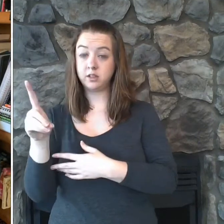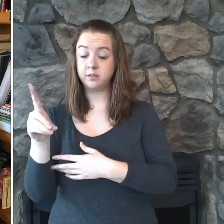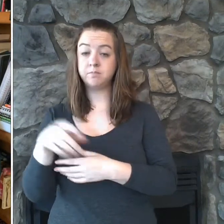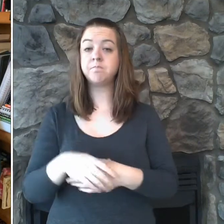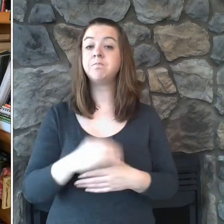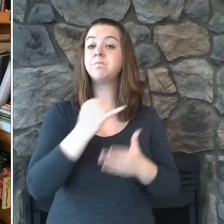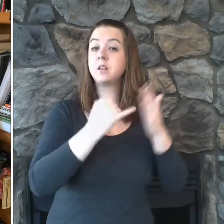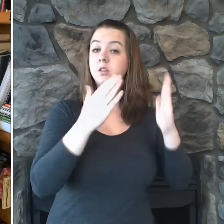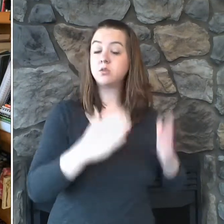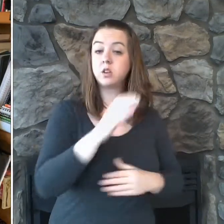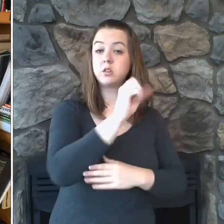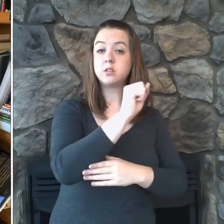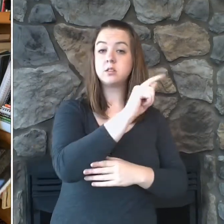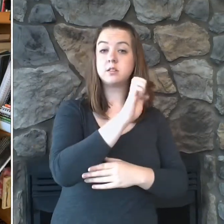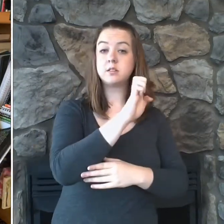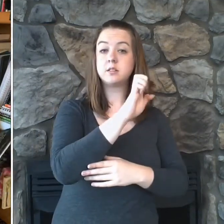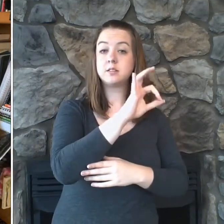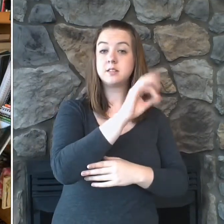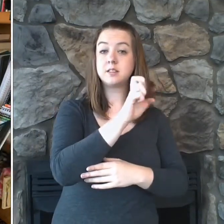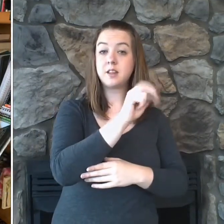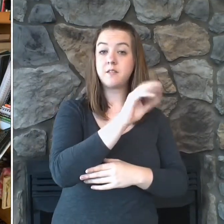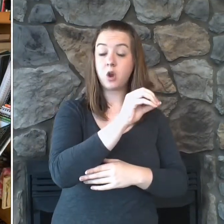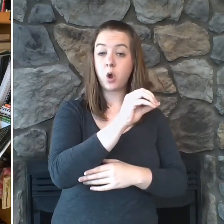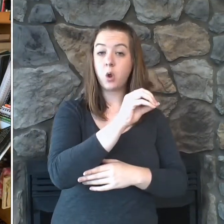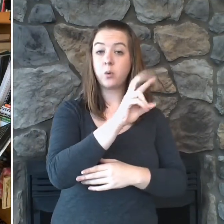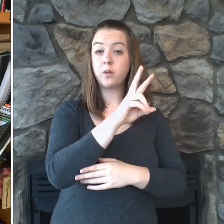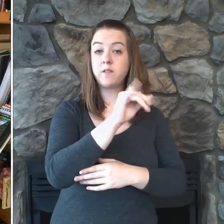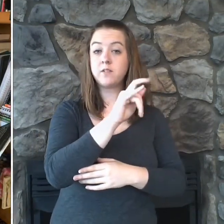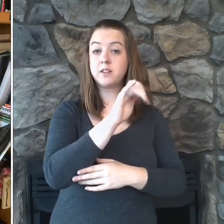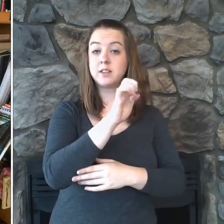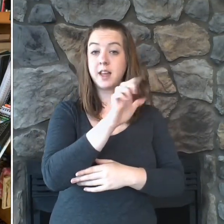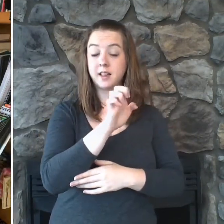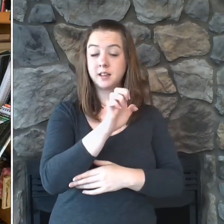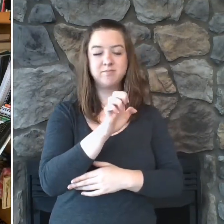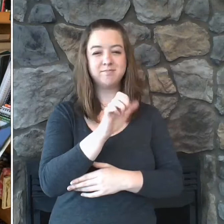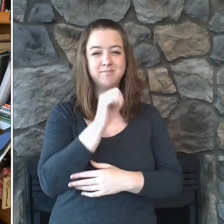illustrated by Stefano Vitale, but there's not that many pictures.